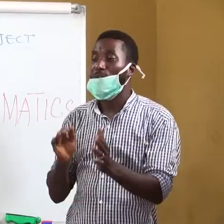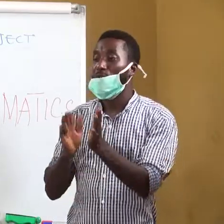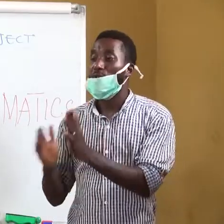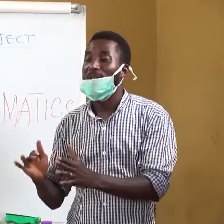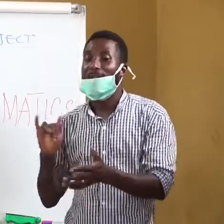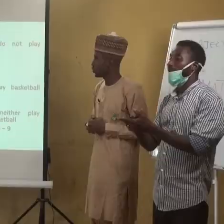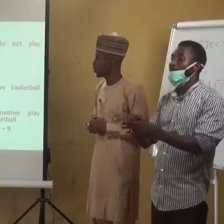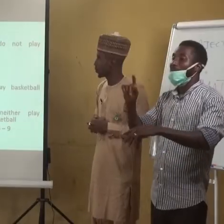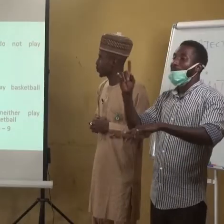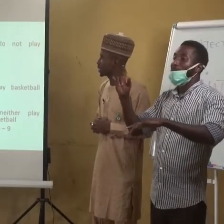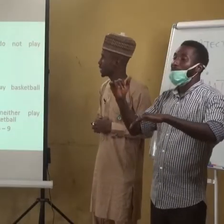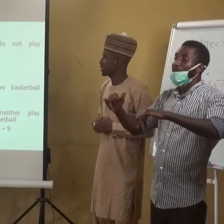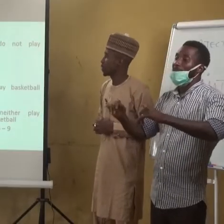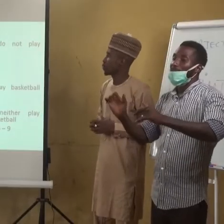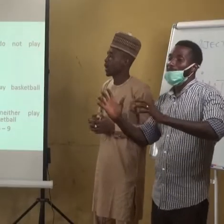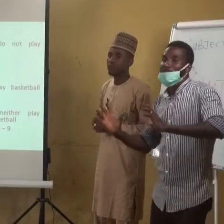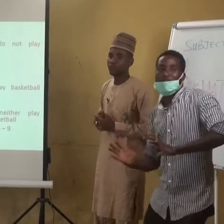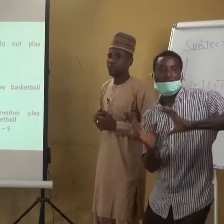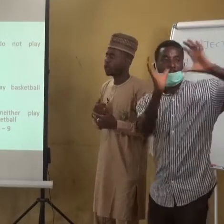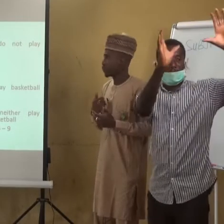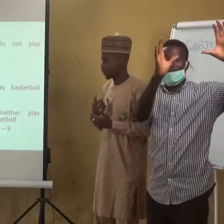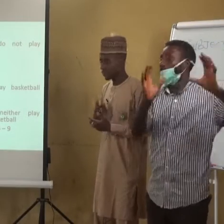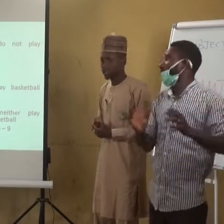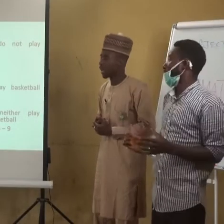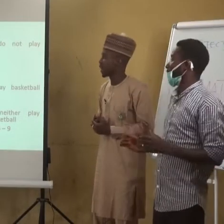Students that play basketball, from the question we have